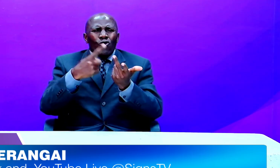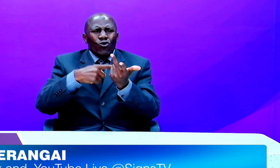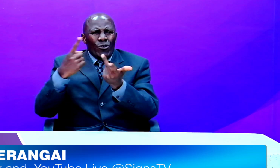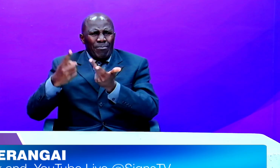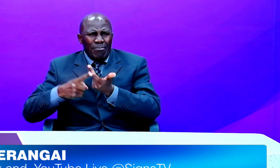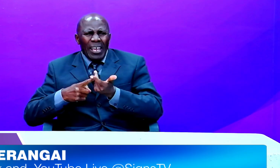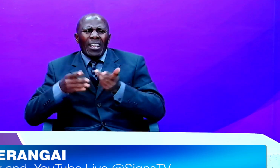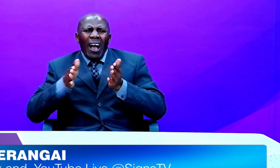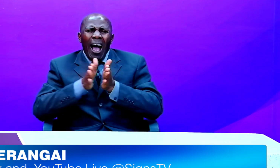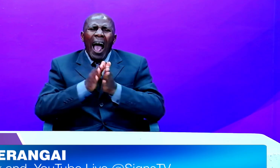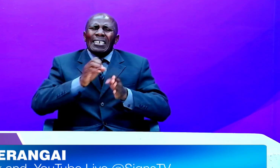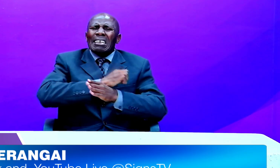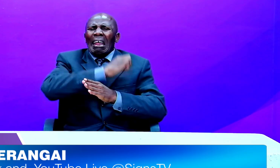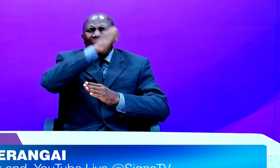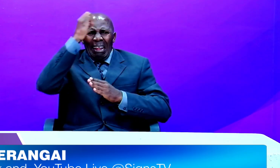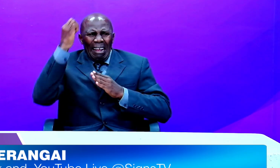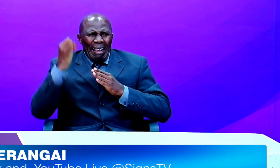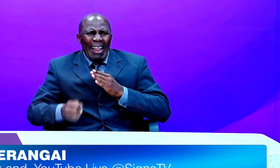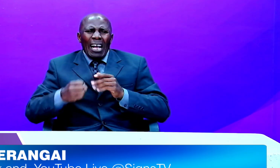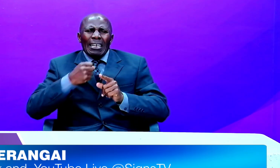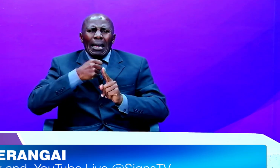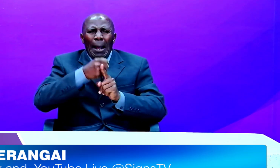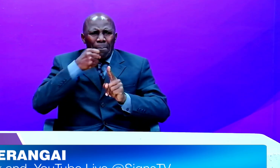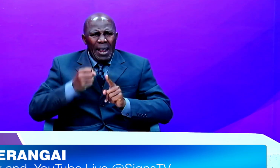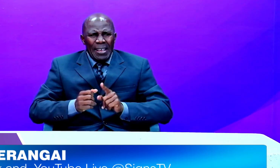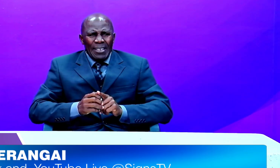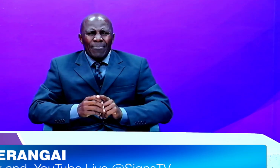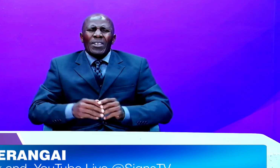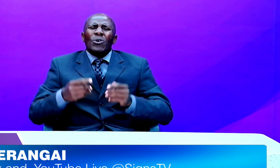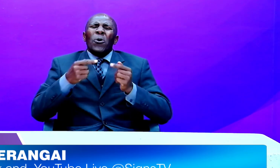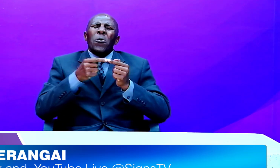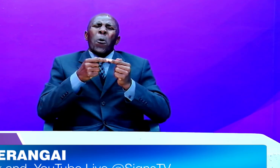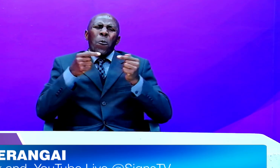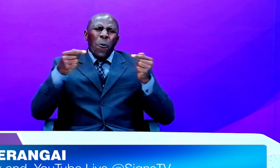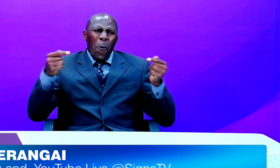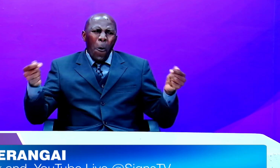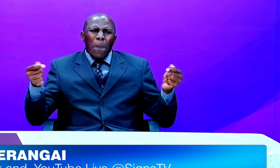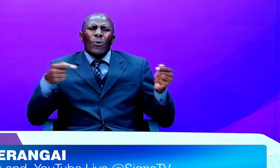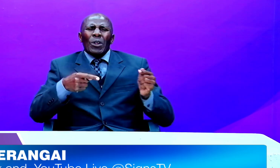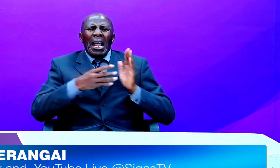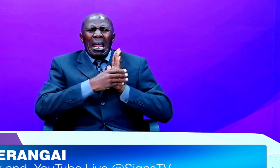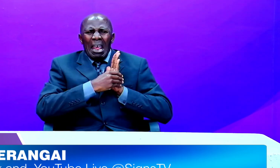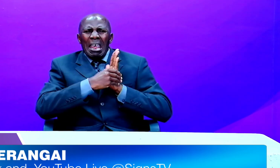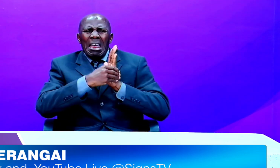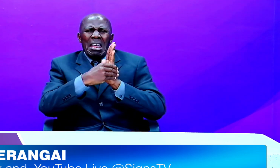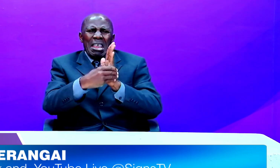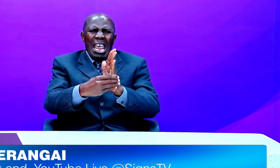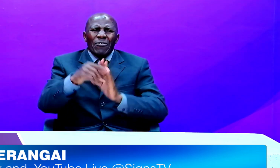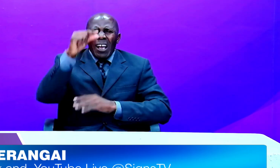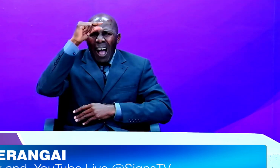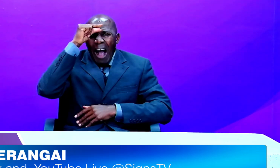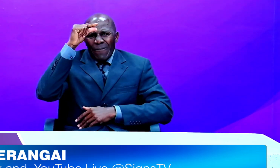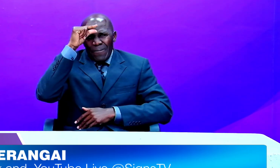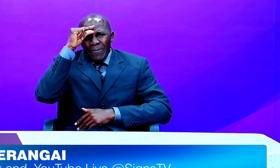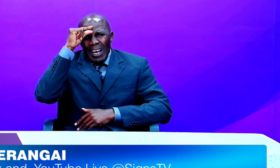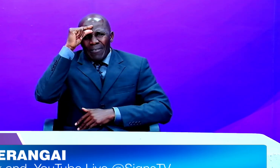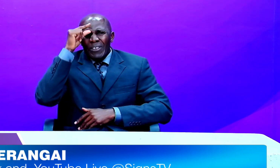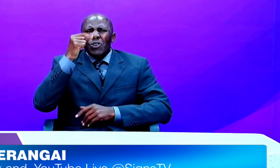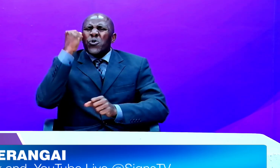these grave human rights abuses, pushing for accountability and an end to impunity.